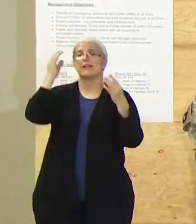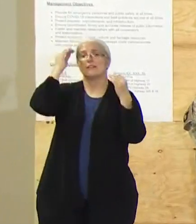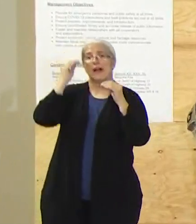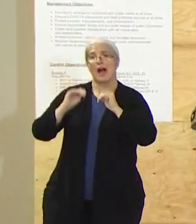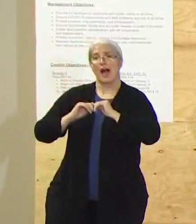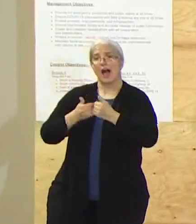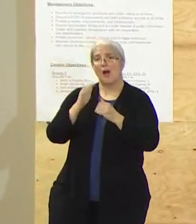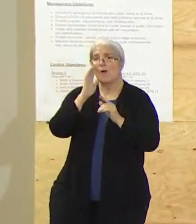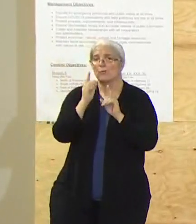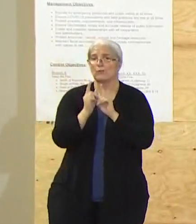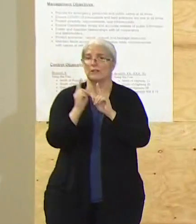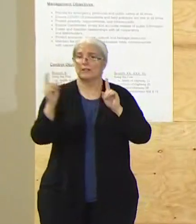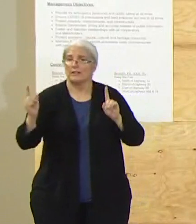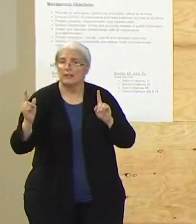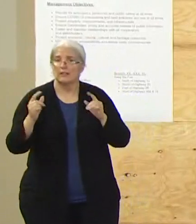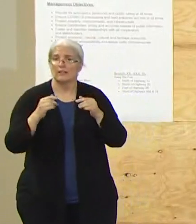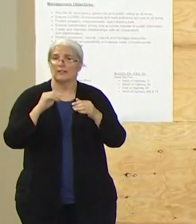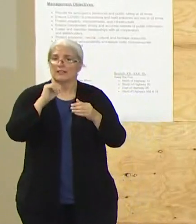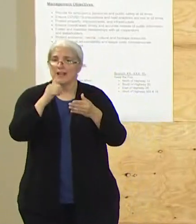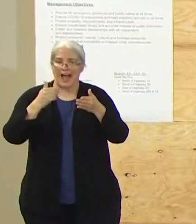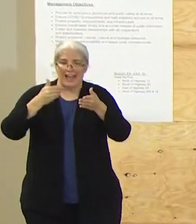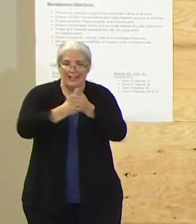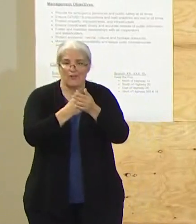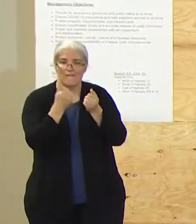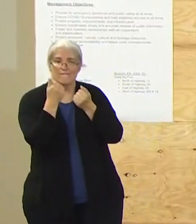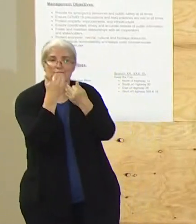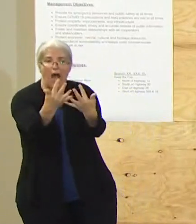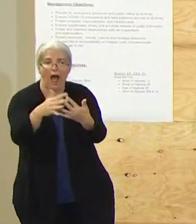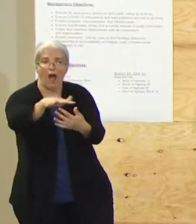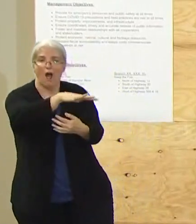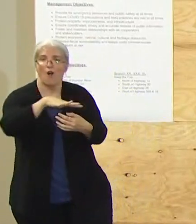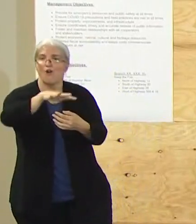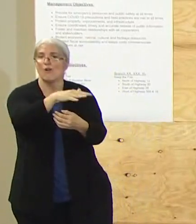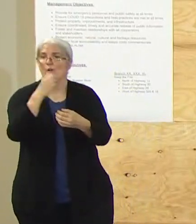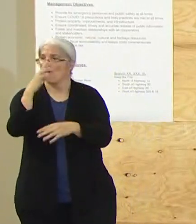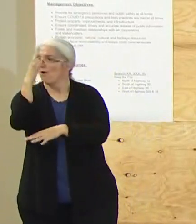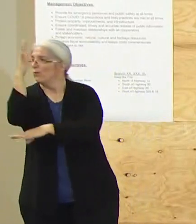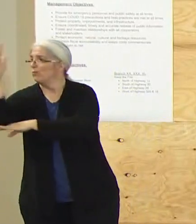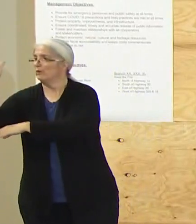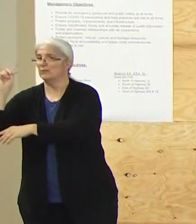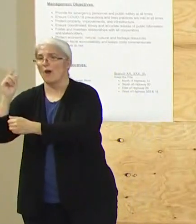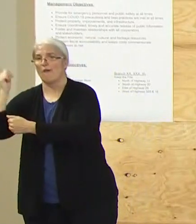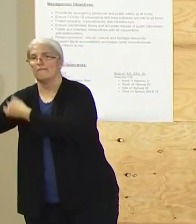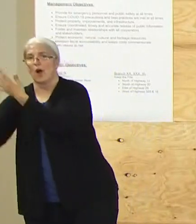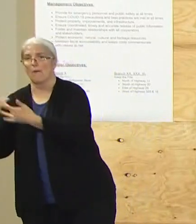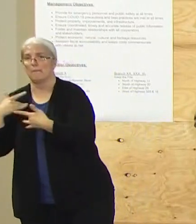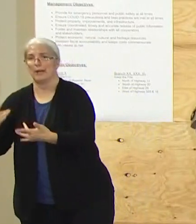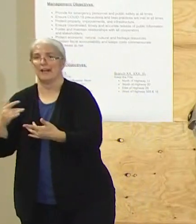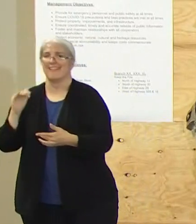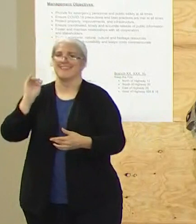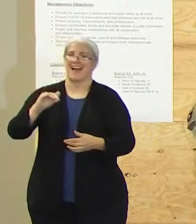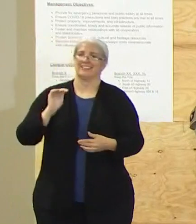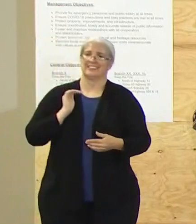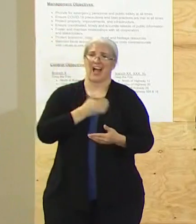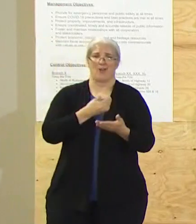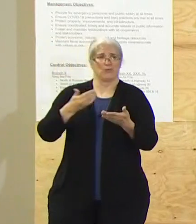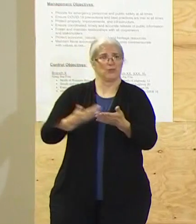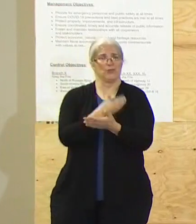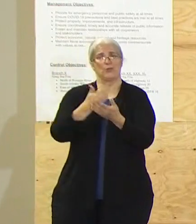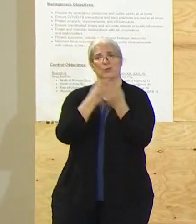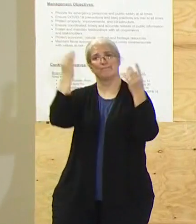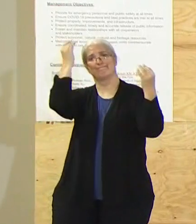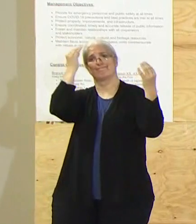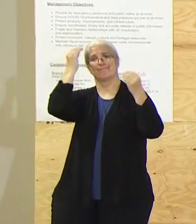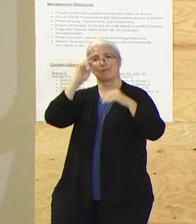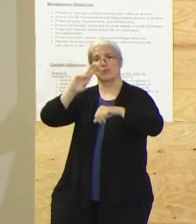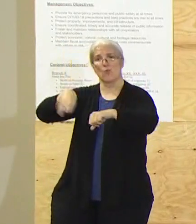strategies, in relationship to the new normal as it relates to the fire acuity and a season that no